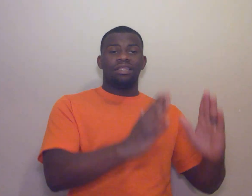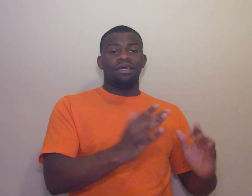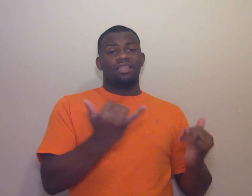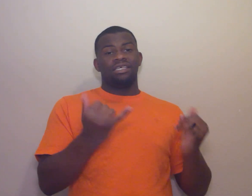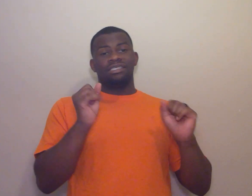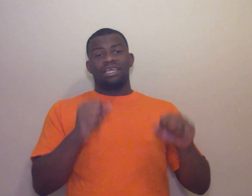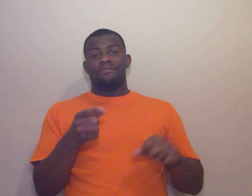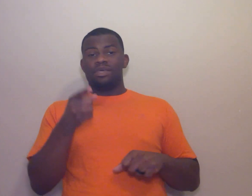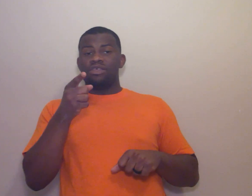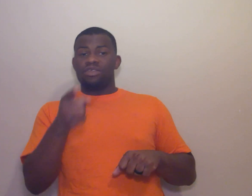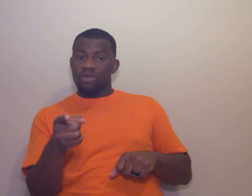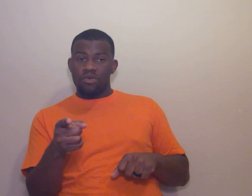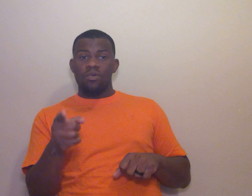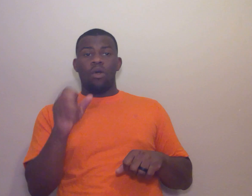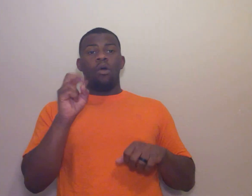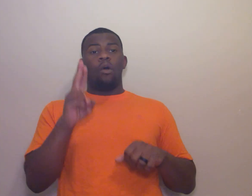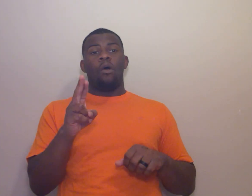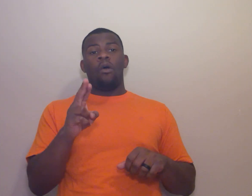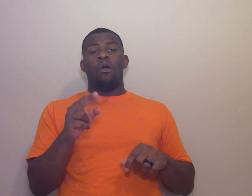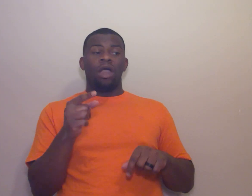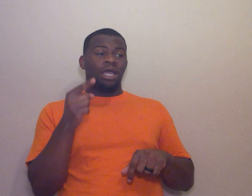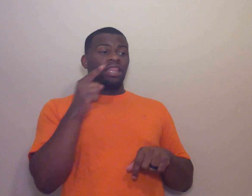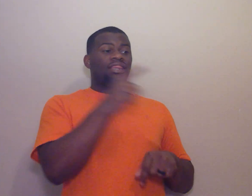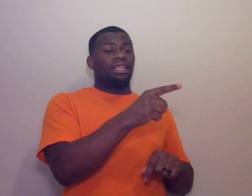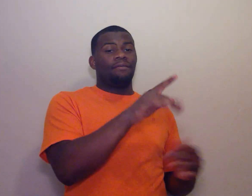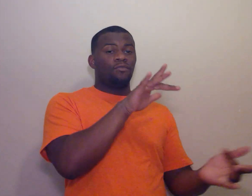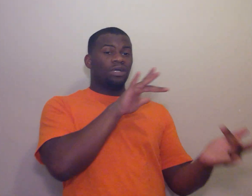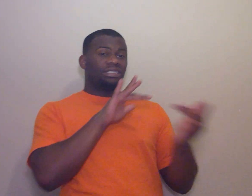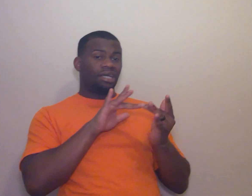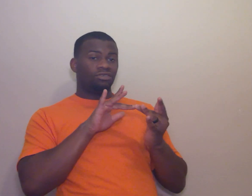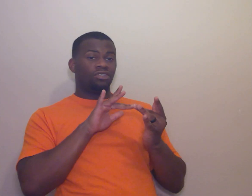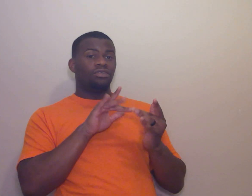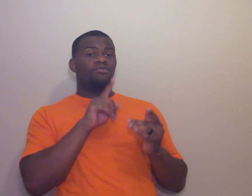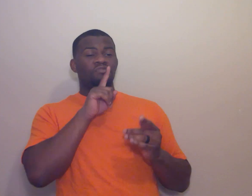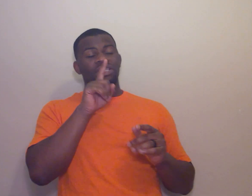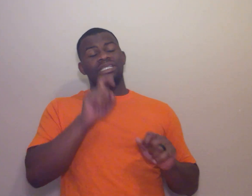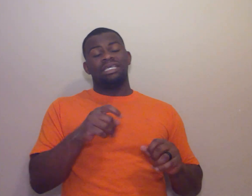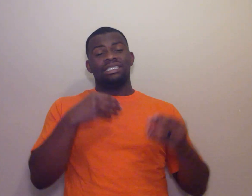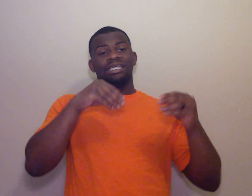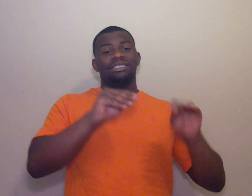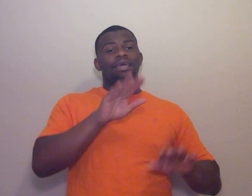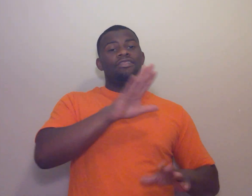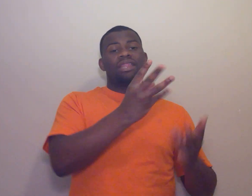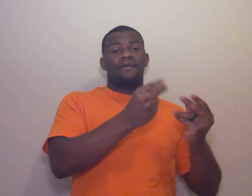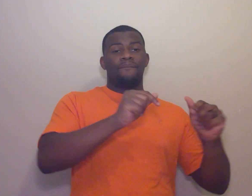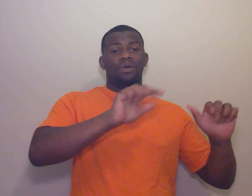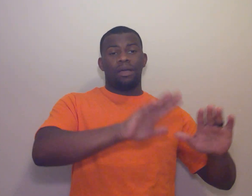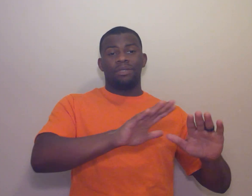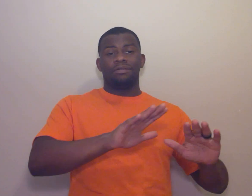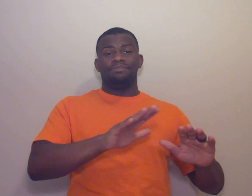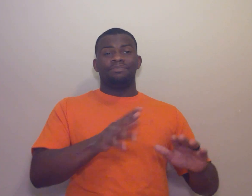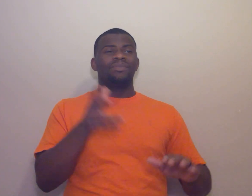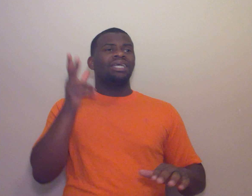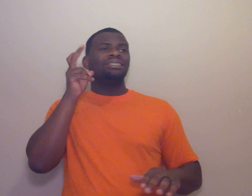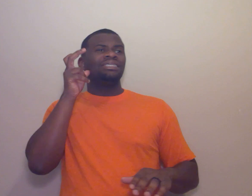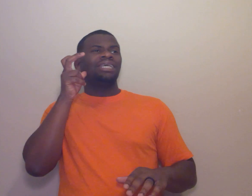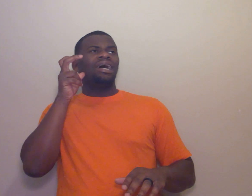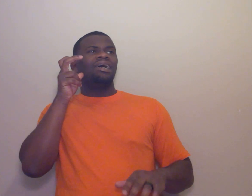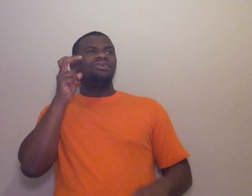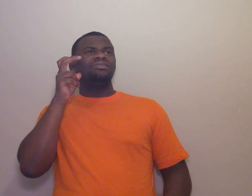seller, or a seller reaching out to you that's motivated and really need to sell their property. Okay, sounds familiar, right? In real estate,